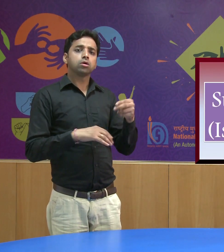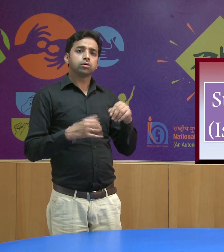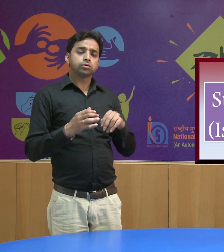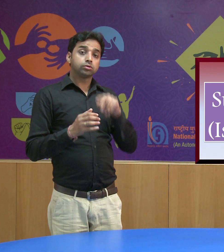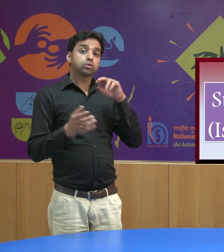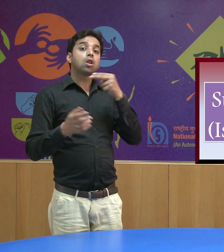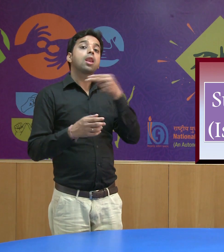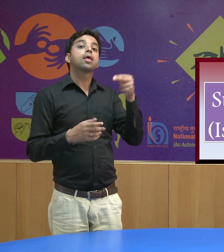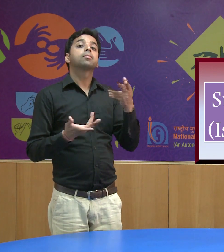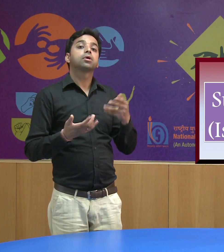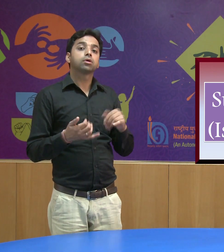Dweep.